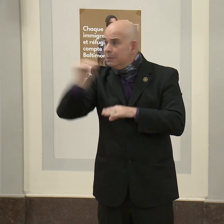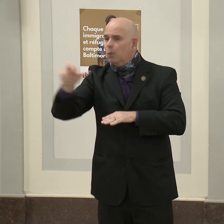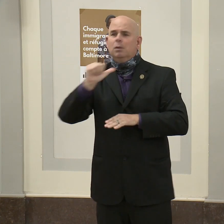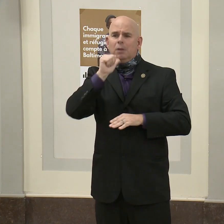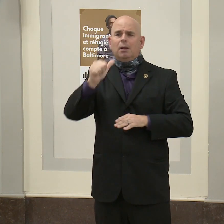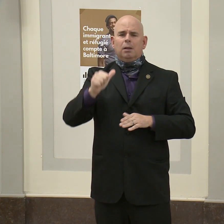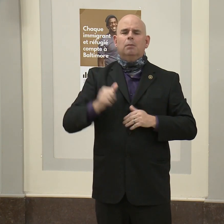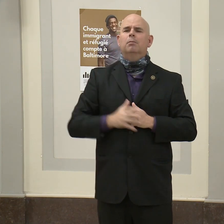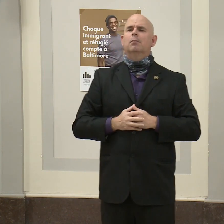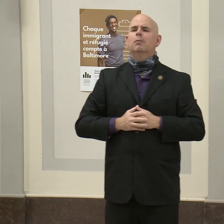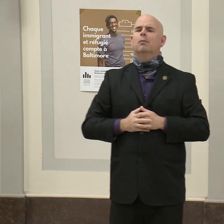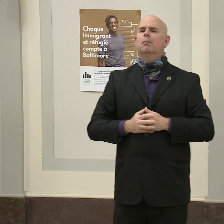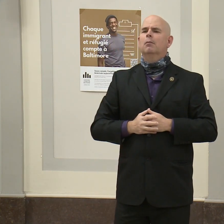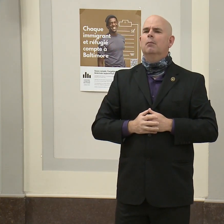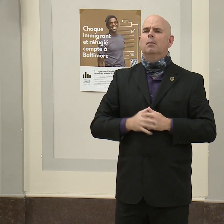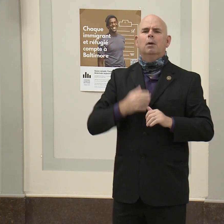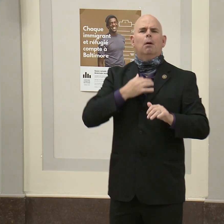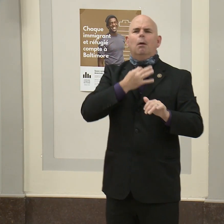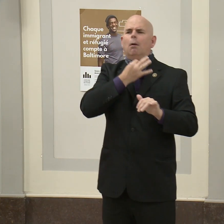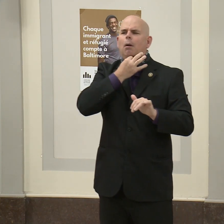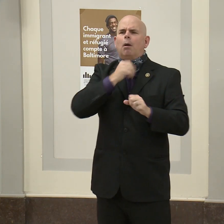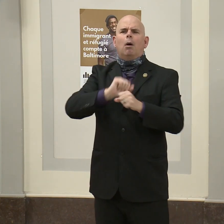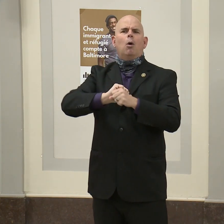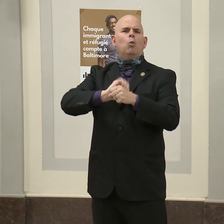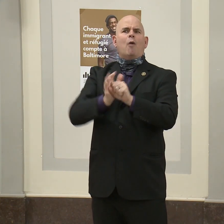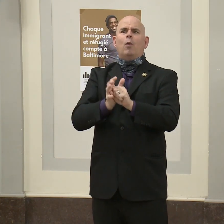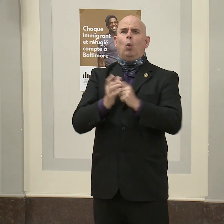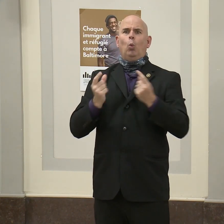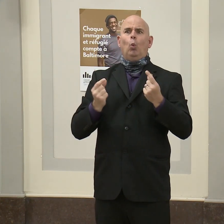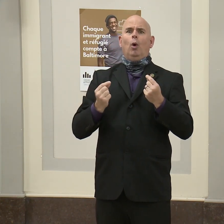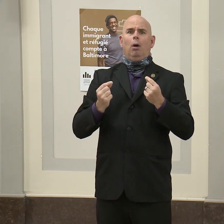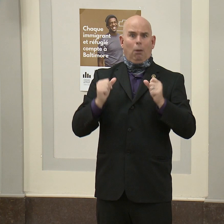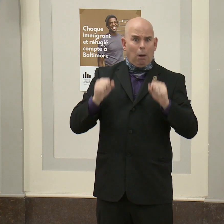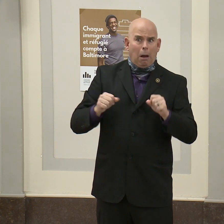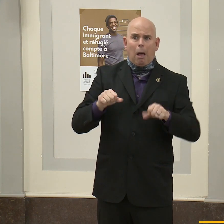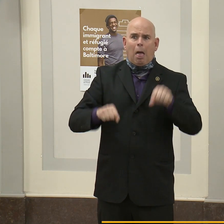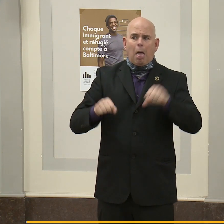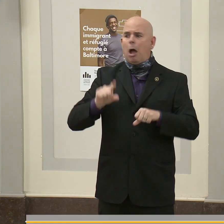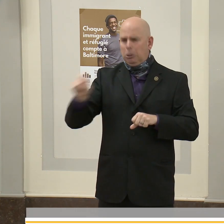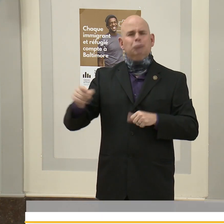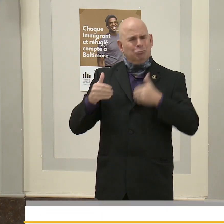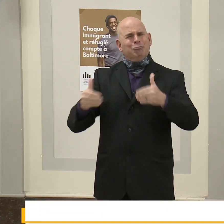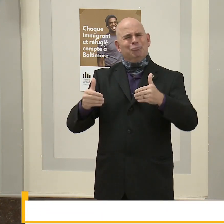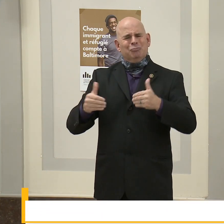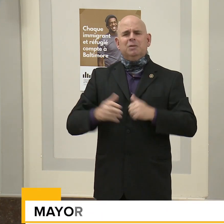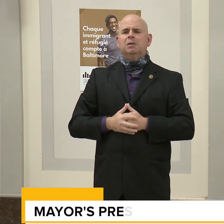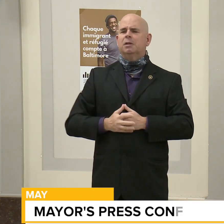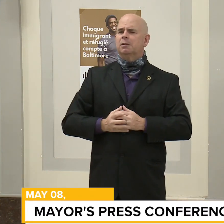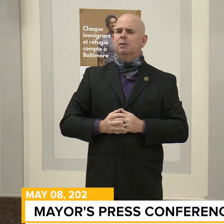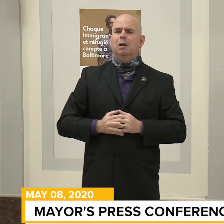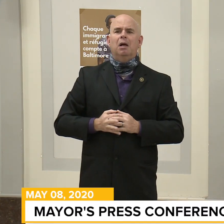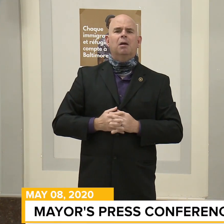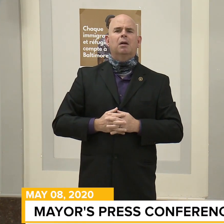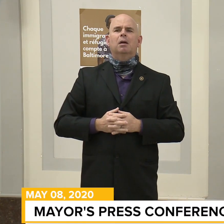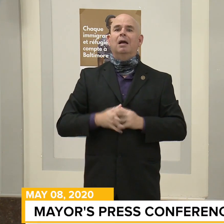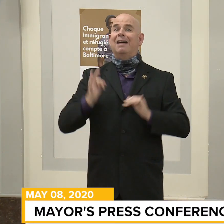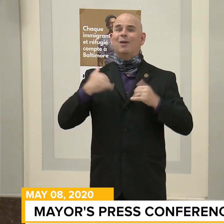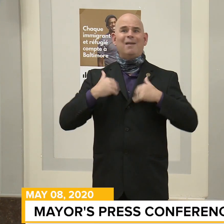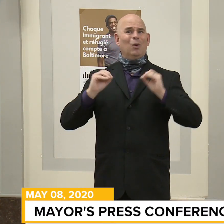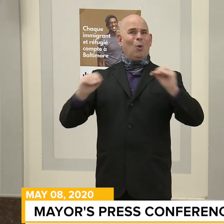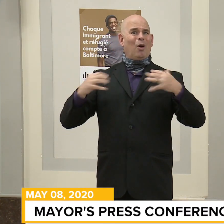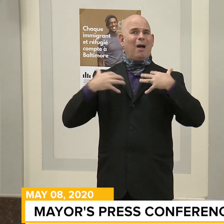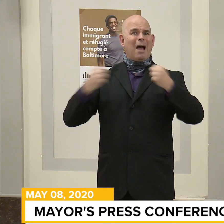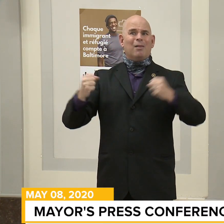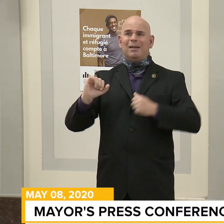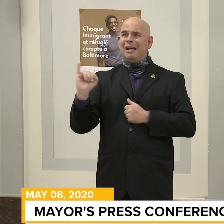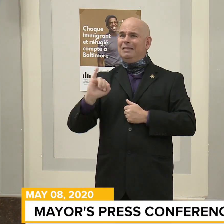about coronavirus, even if you don't have insurance, or for those who want to understand next steps that should be taken if they're experiencing